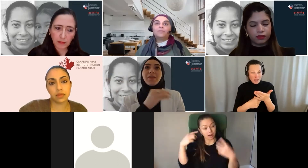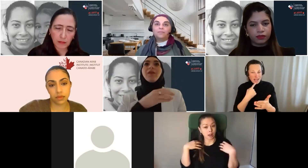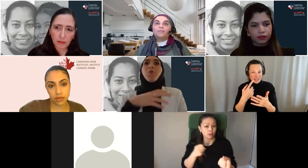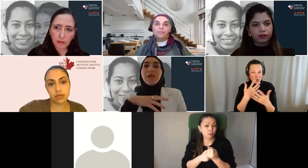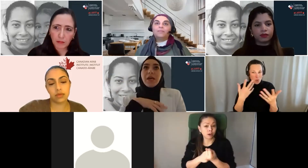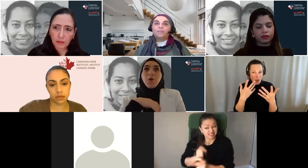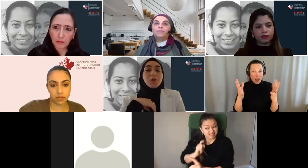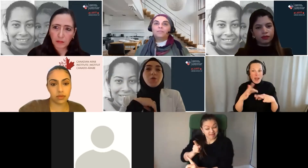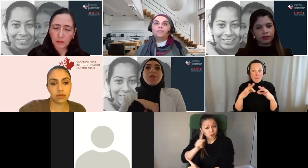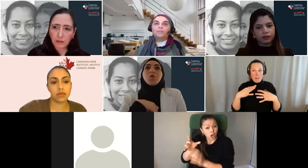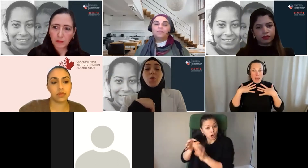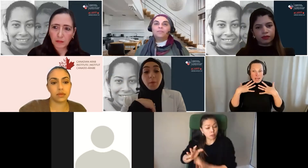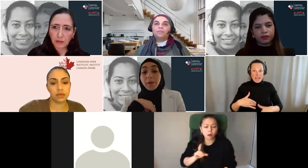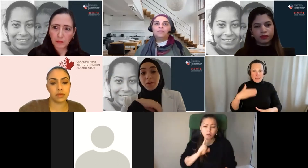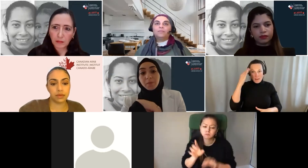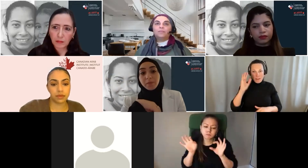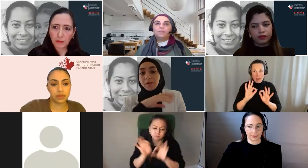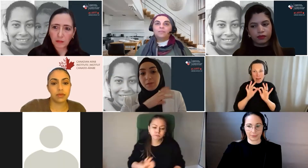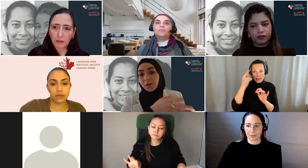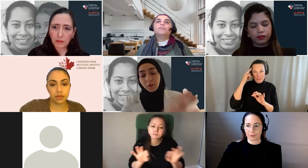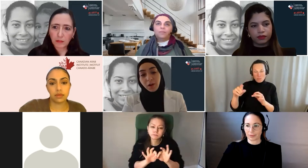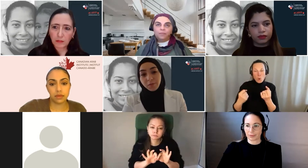and I think we do need to do a better job